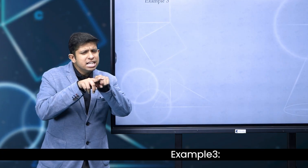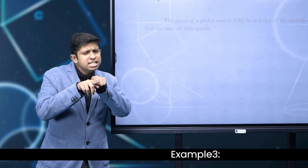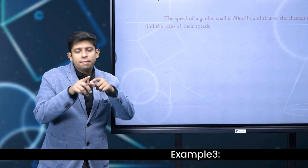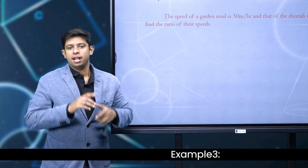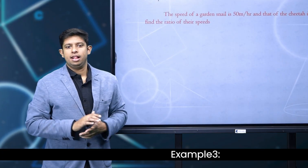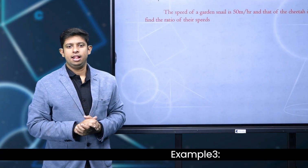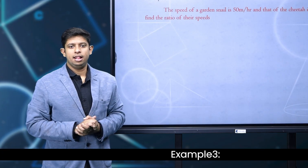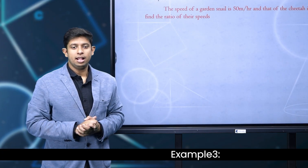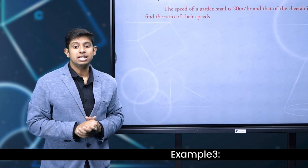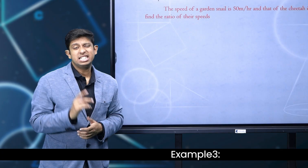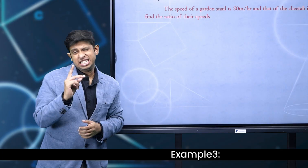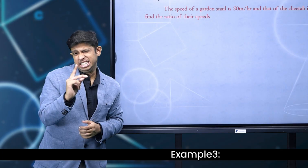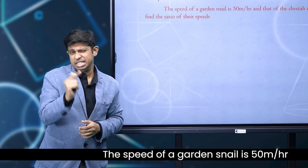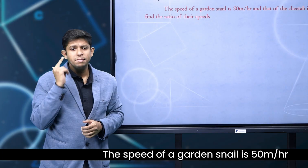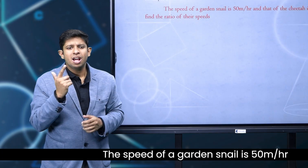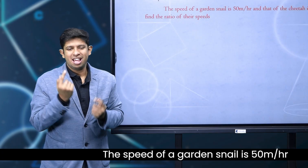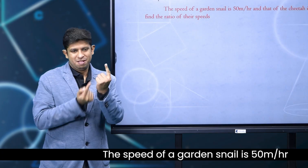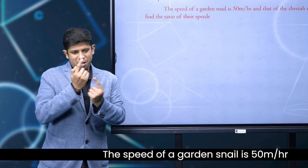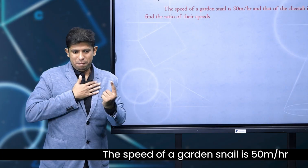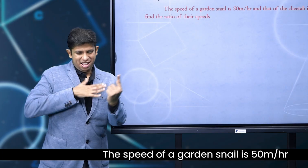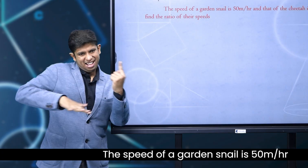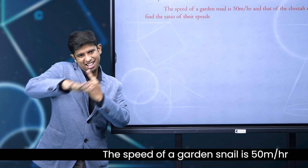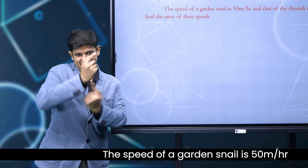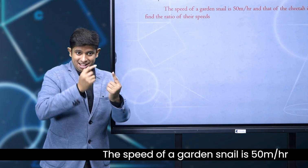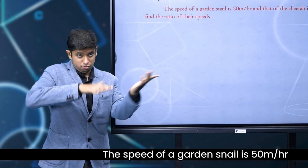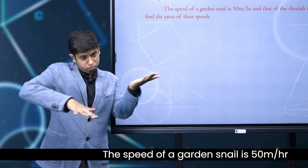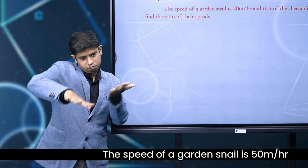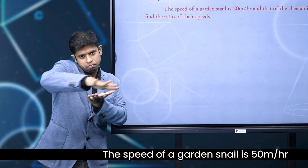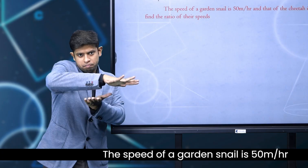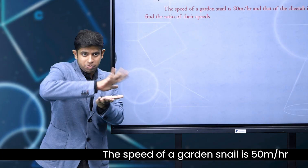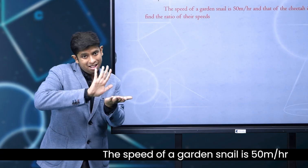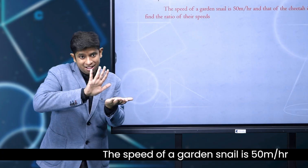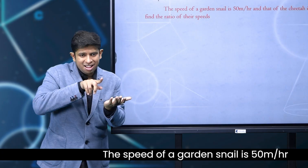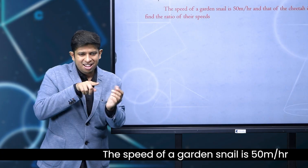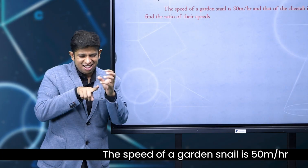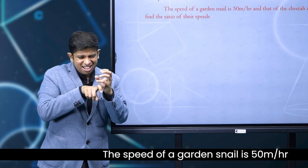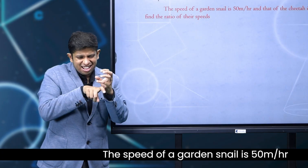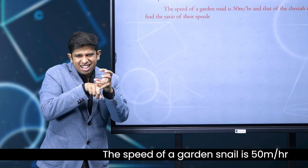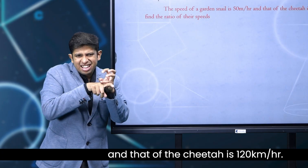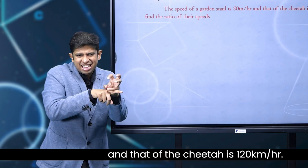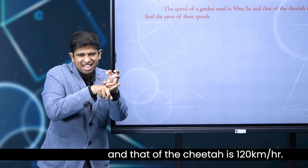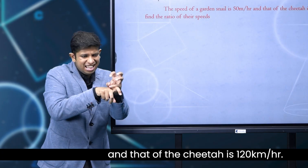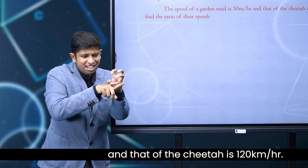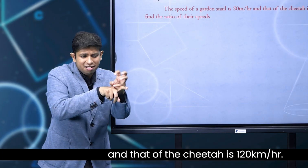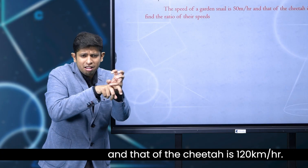Example 3. The speed of a garden snail is 50 meters per hour and that of the